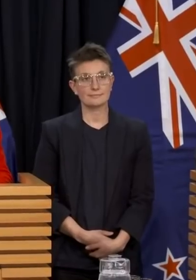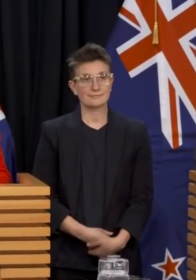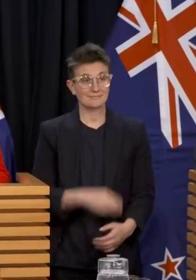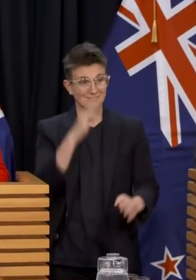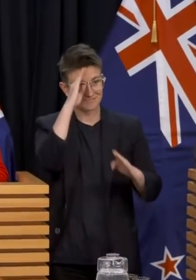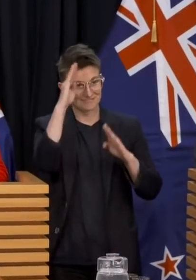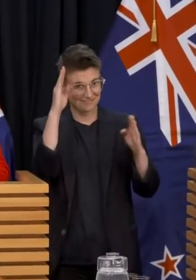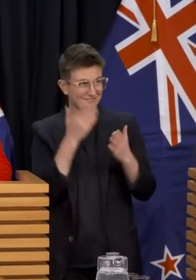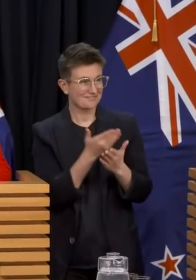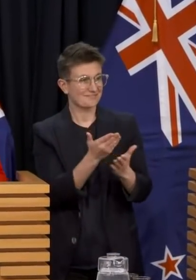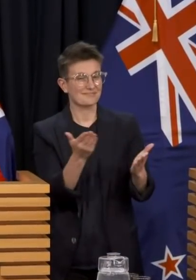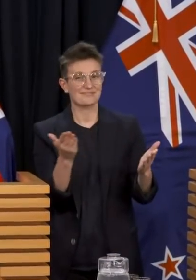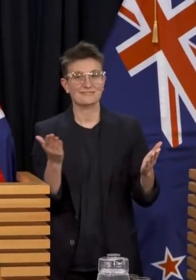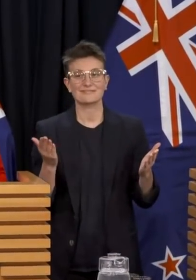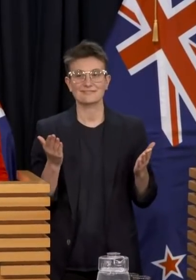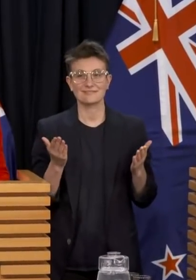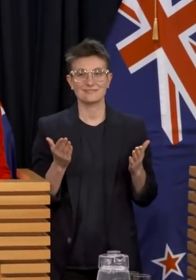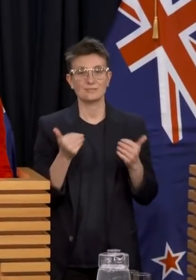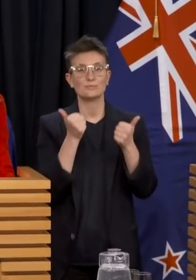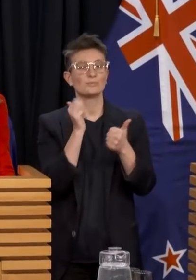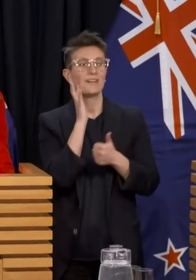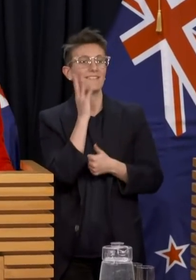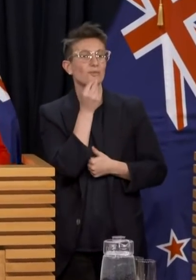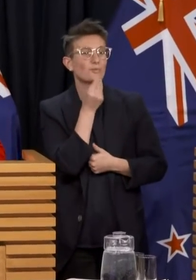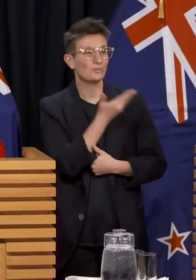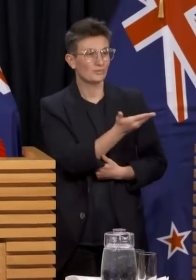Kia ora koutou katoa. Good afternoon.